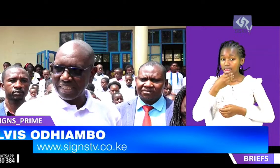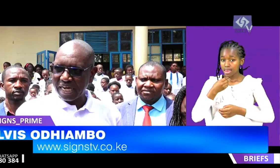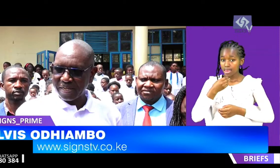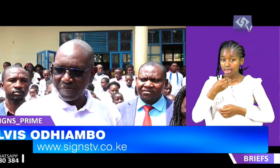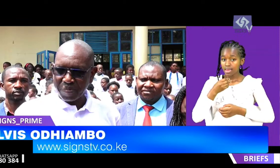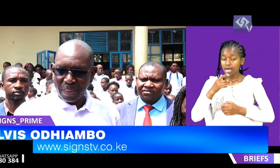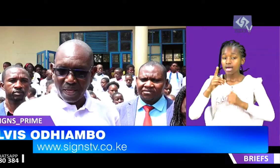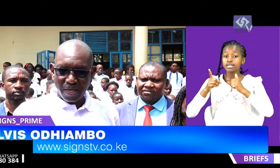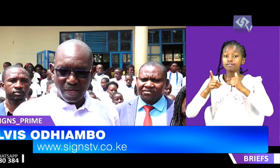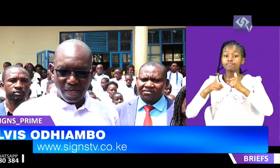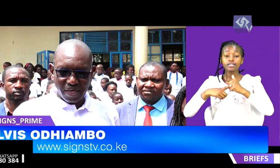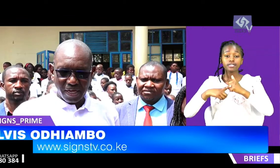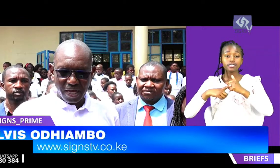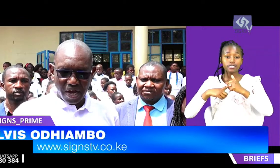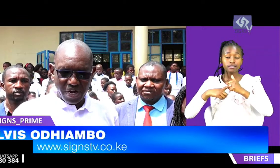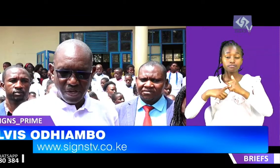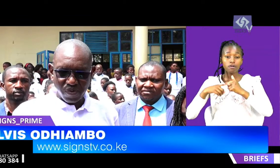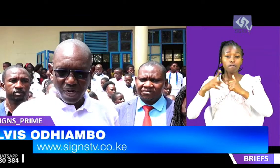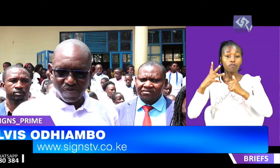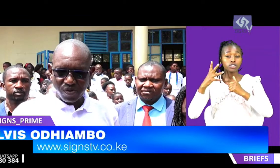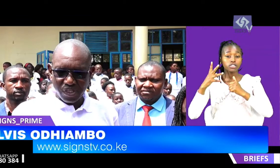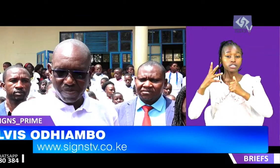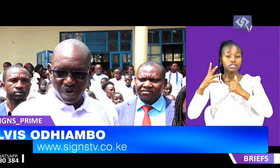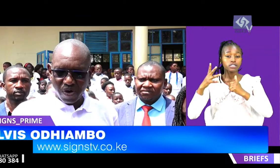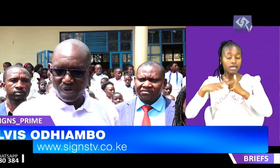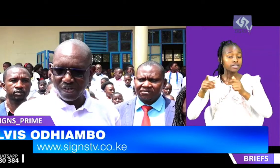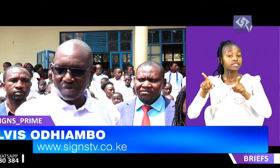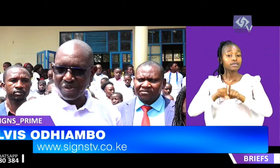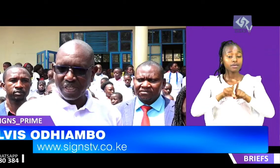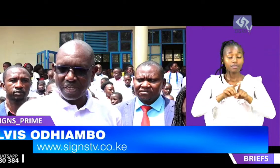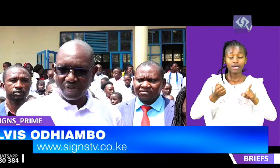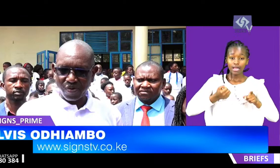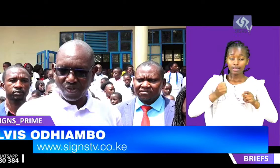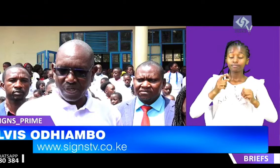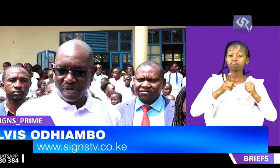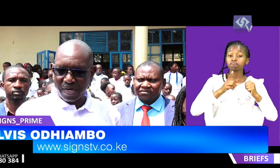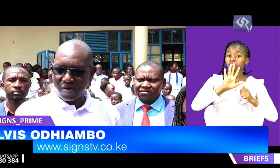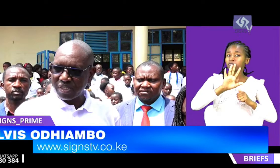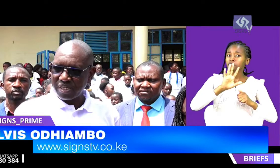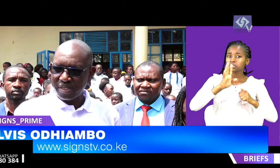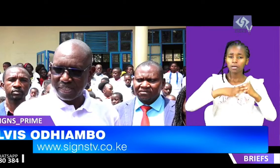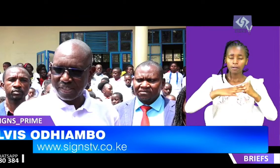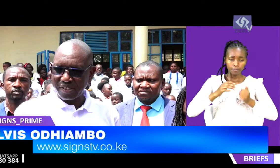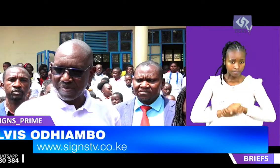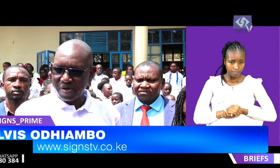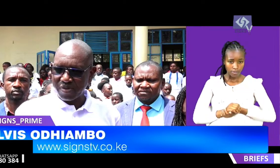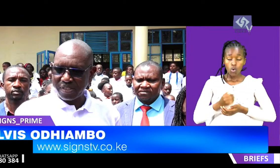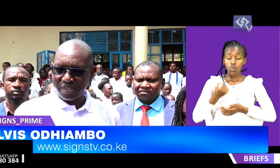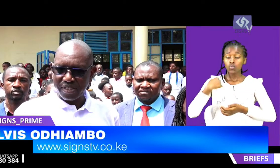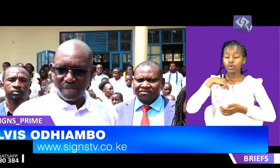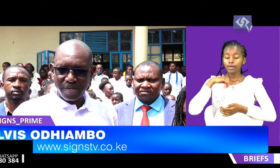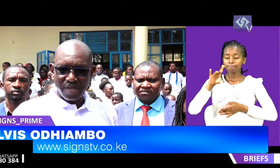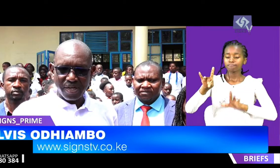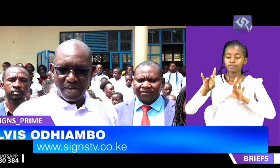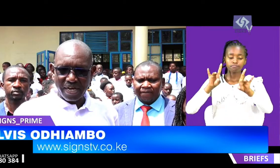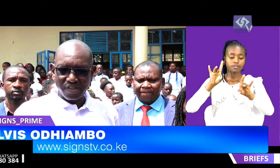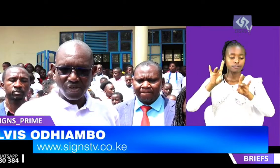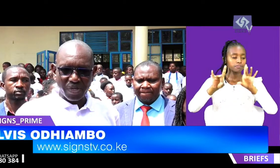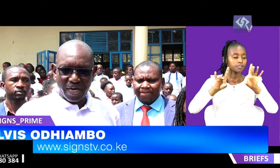56. Hawa ni wanafunzi ambao wako distributed across our county, the 6 sub-counties, na siku ya